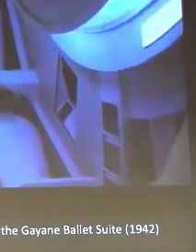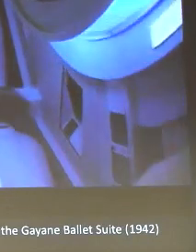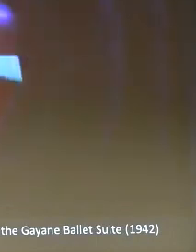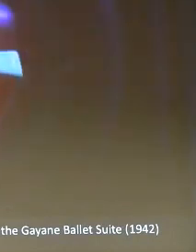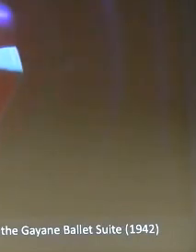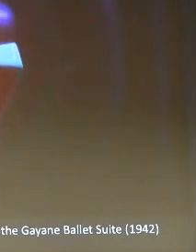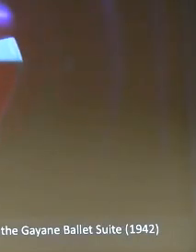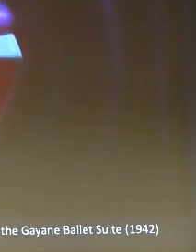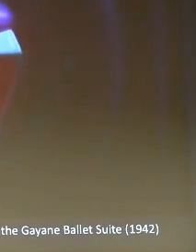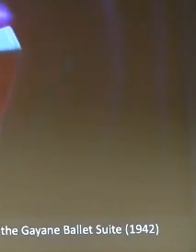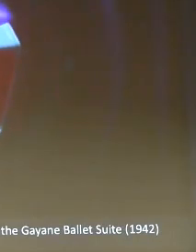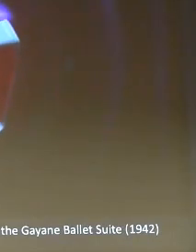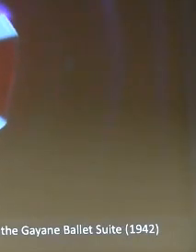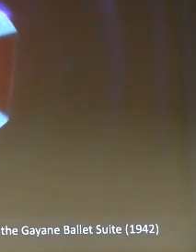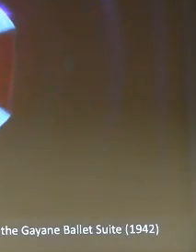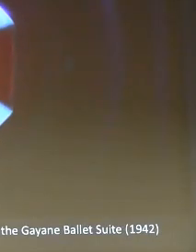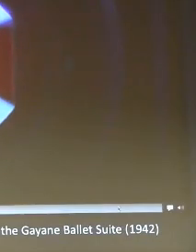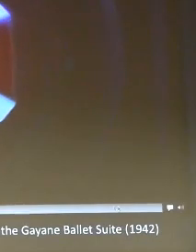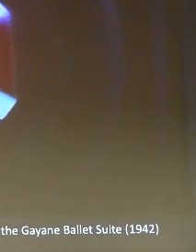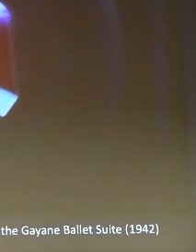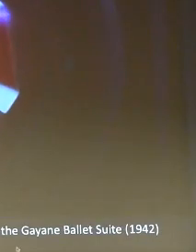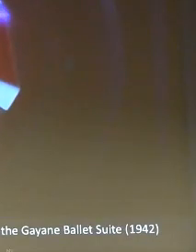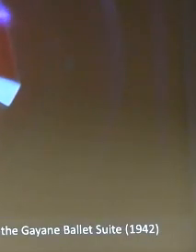into this contraption.